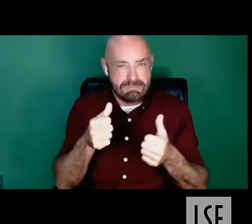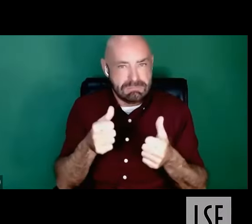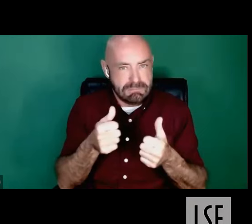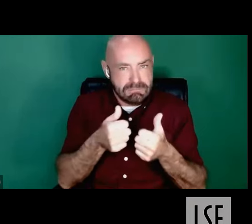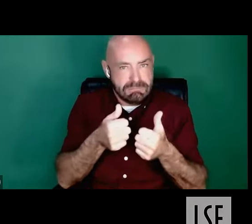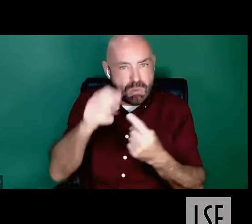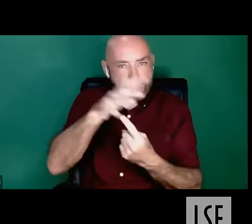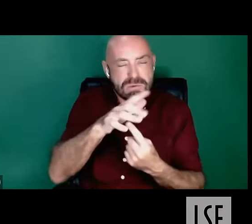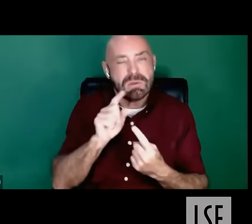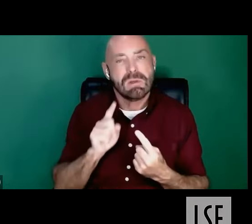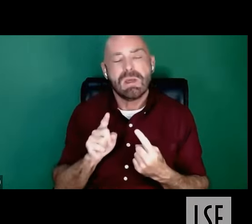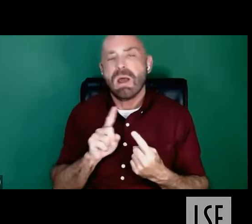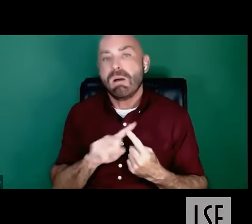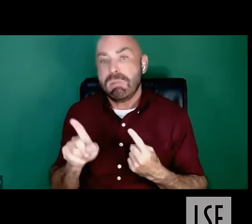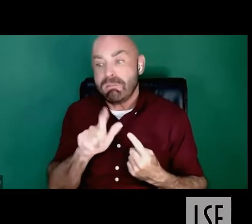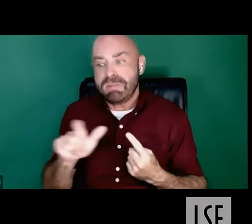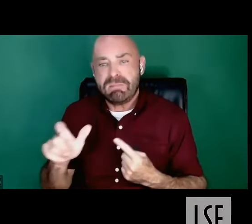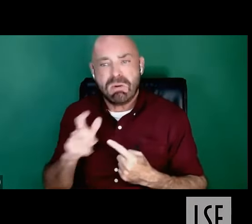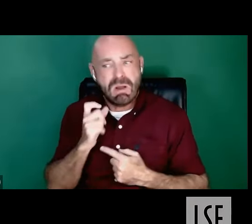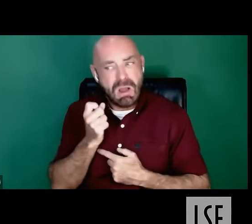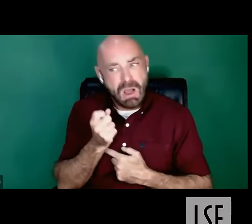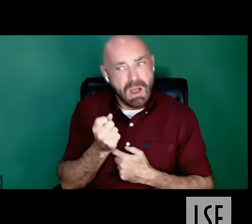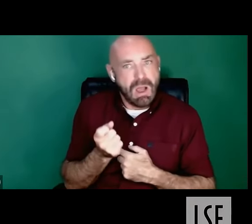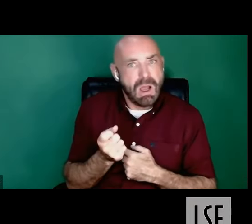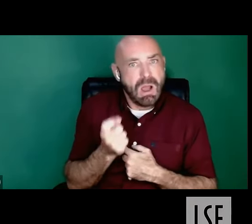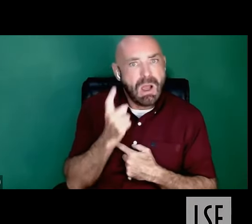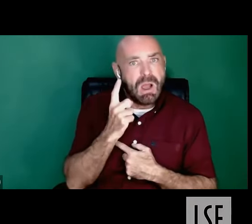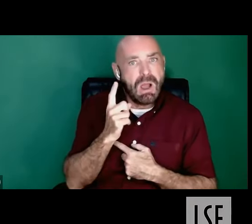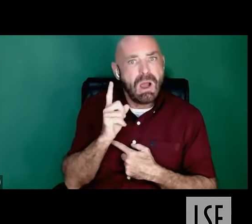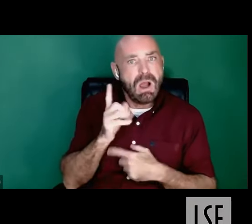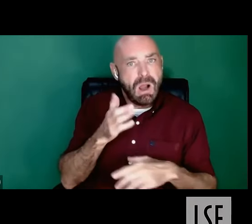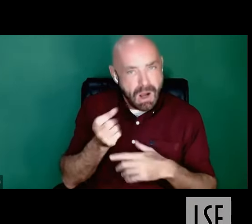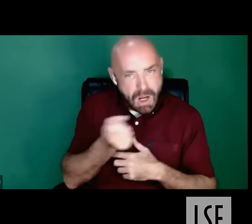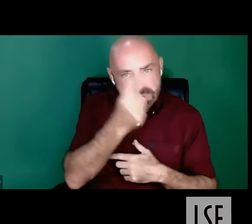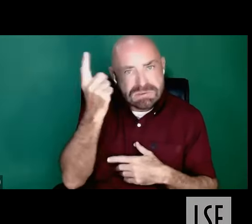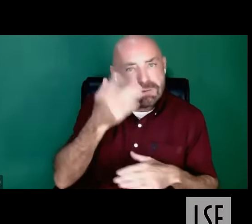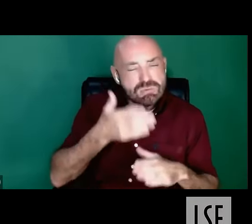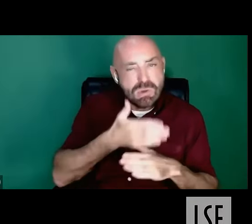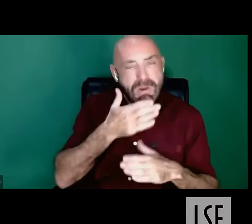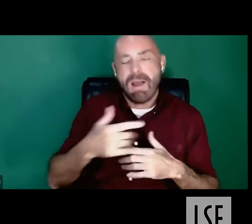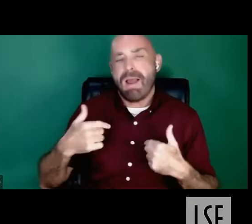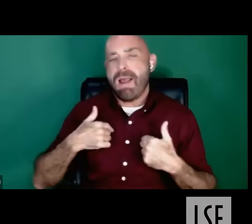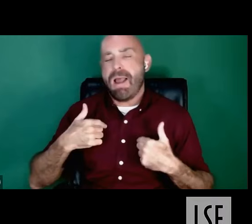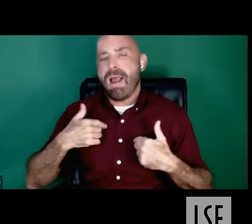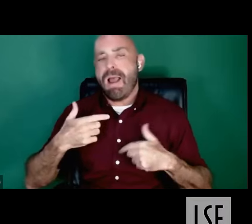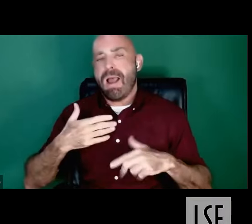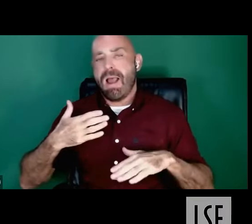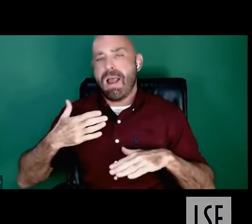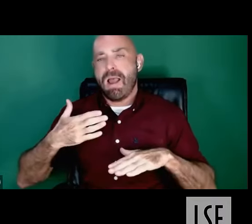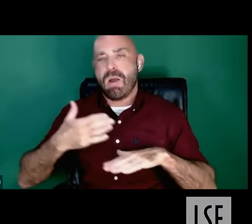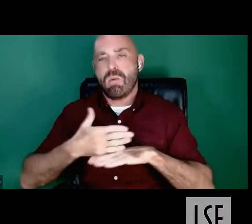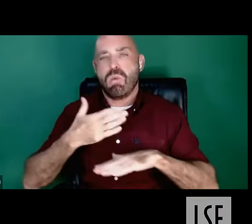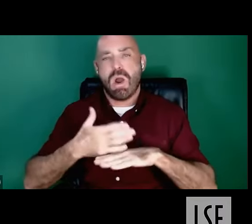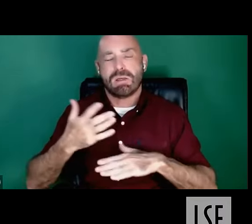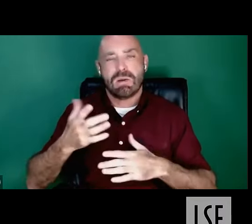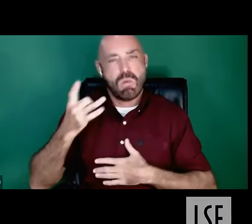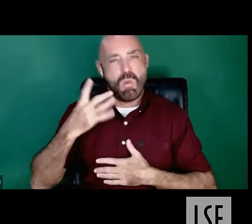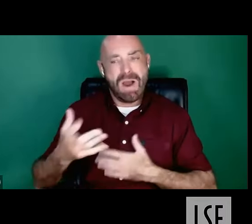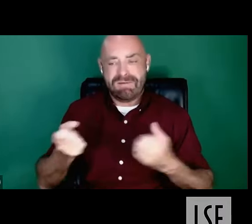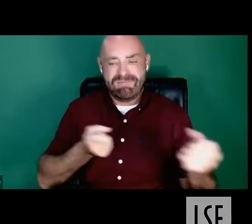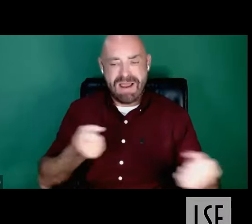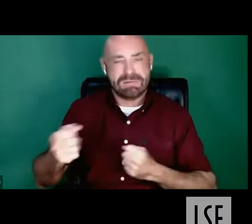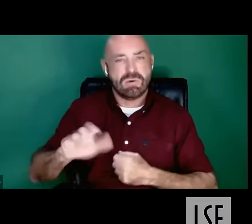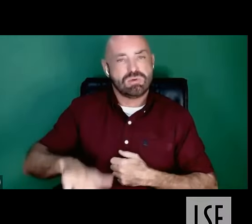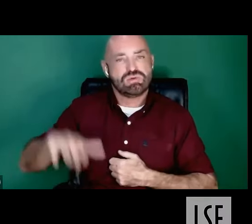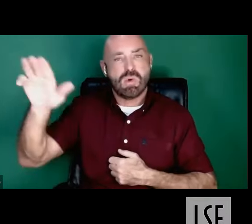jobs in a way that they didn't. And I started my working career in a white van. I grew up in Essex. I've just about lost